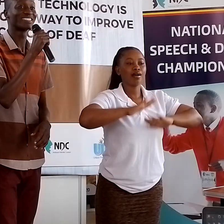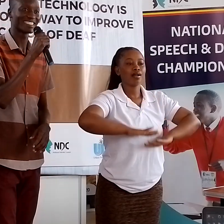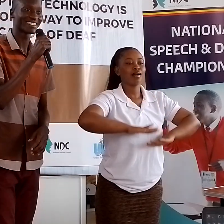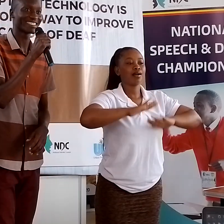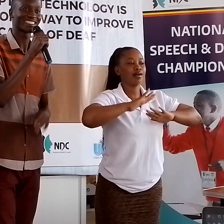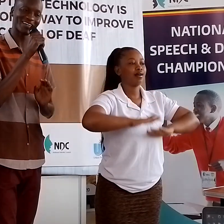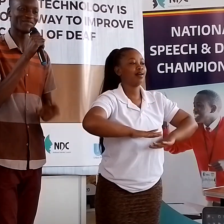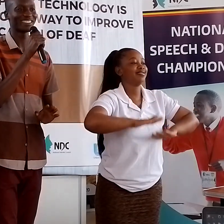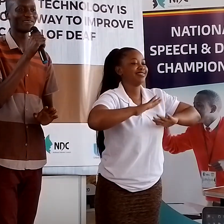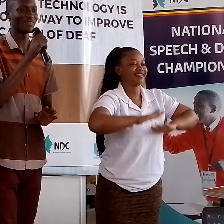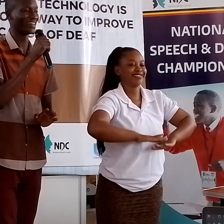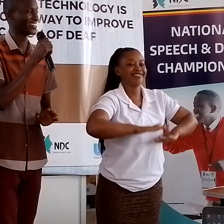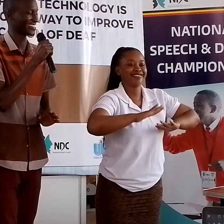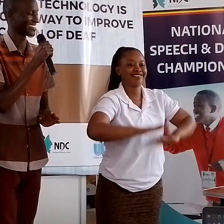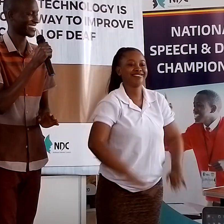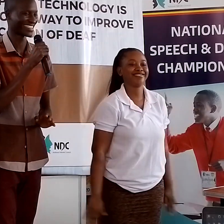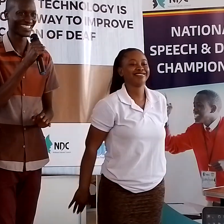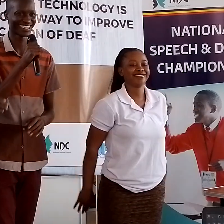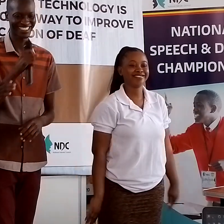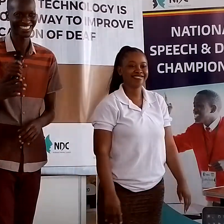And contented.